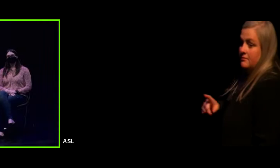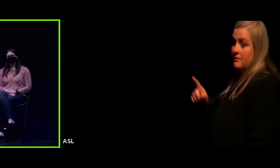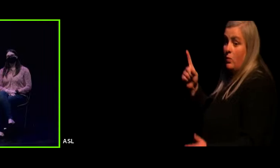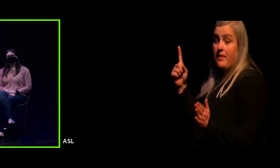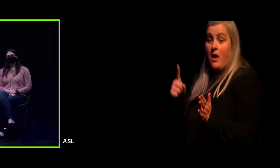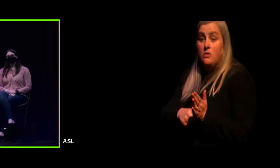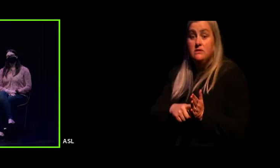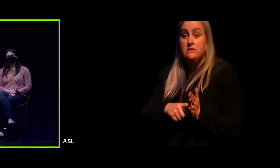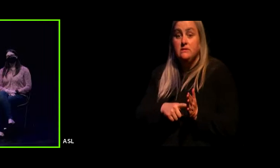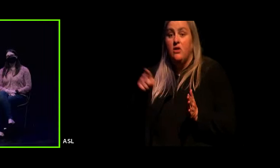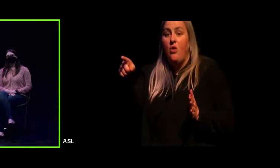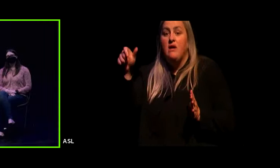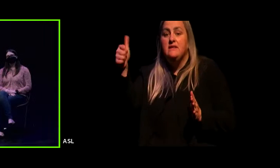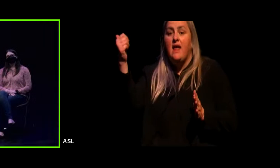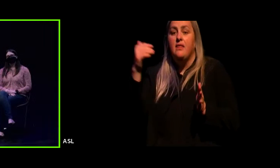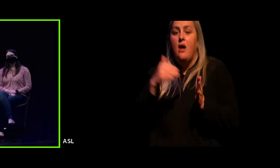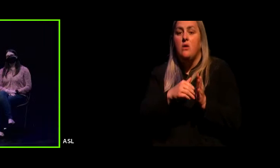10,000 at the back.